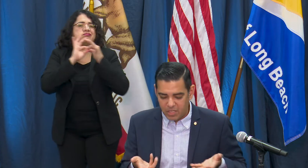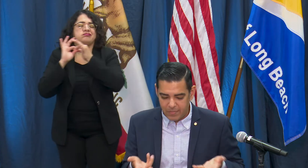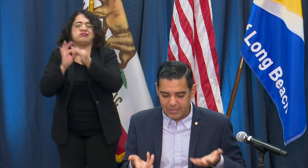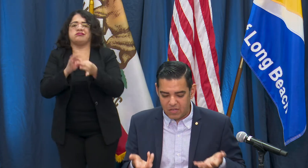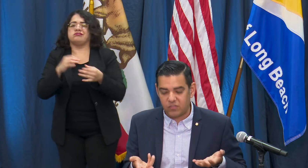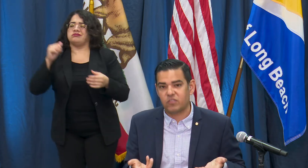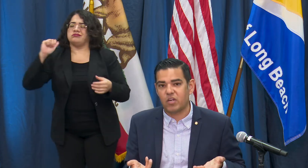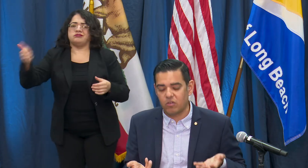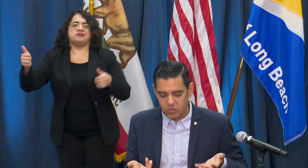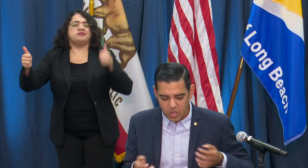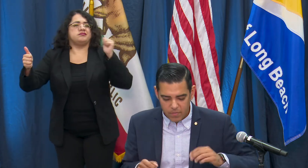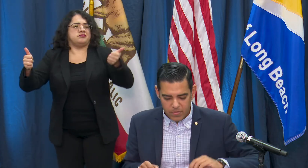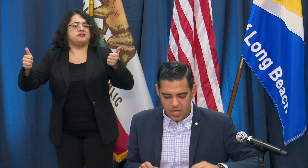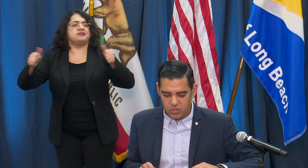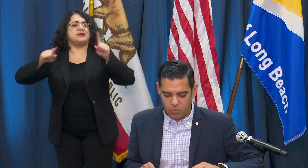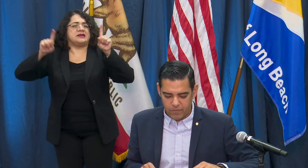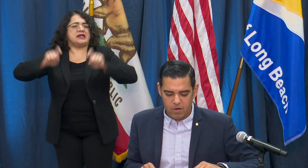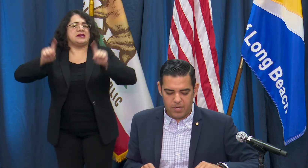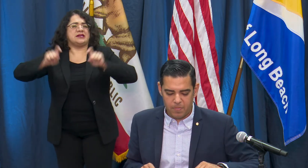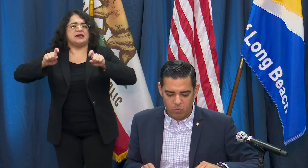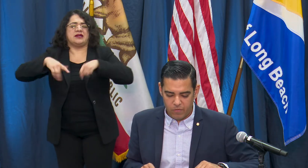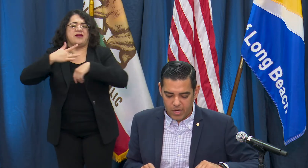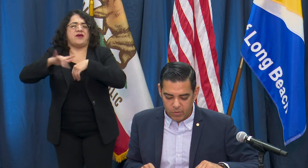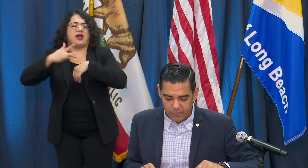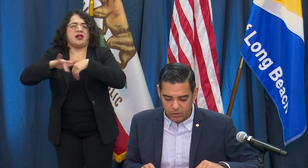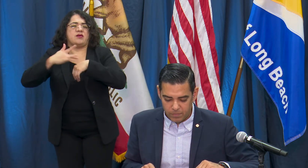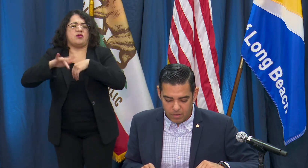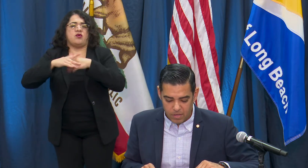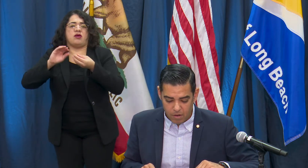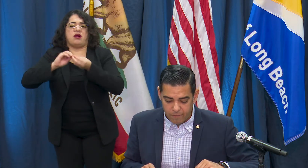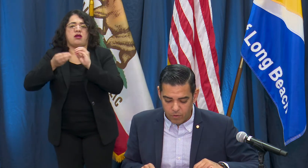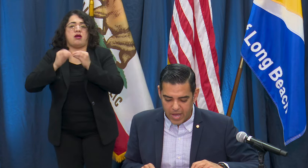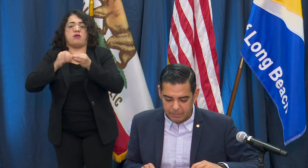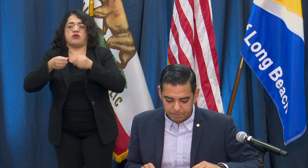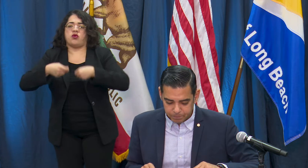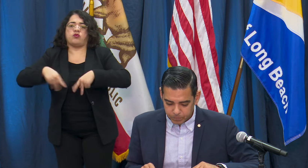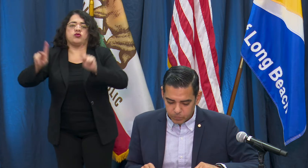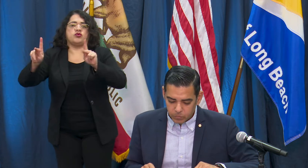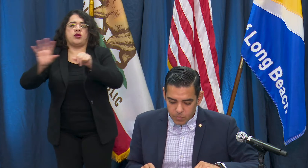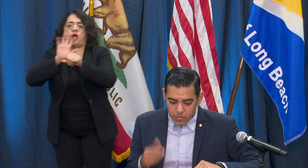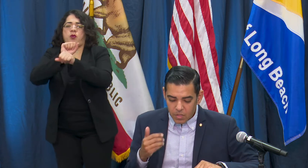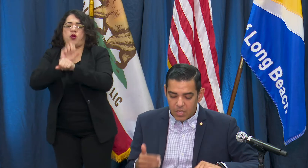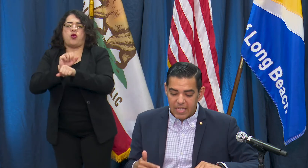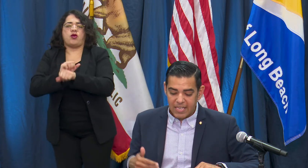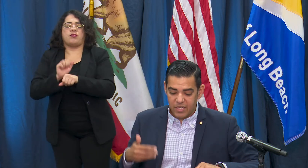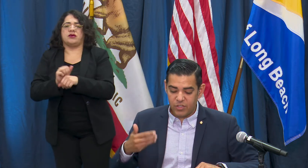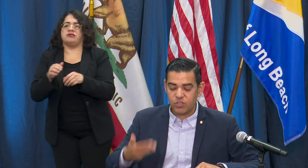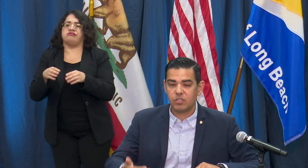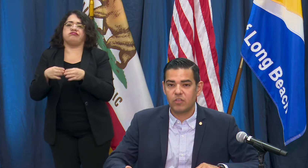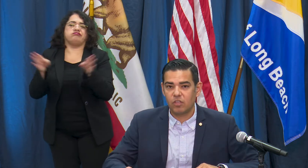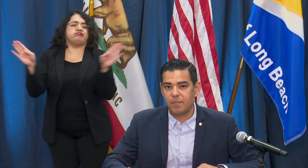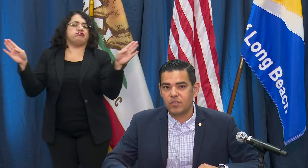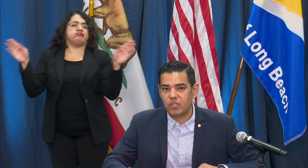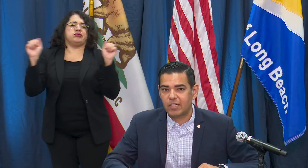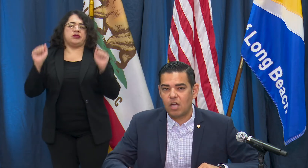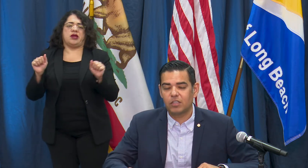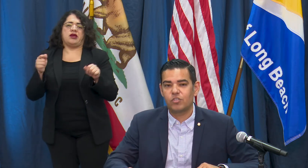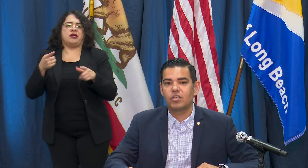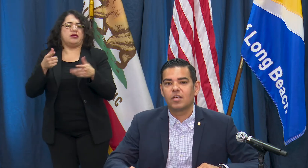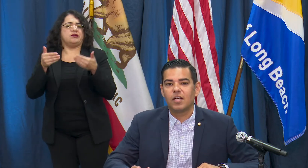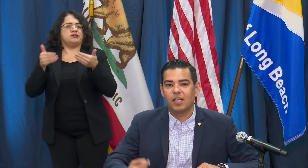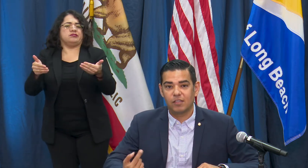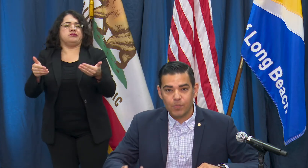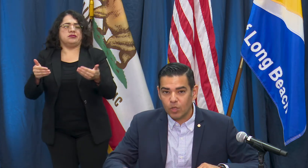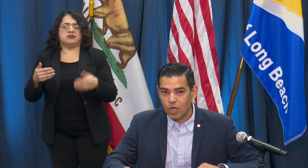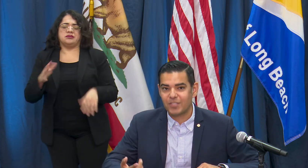now becoming testing centers. And so we're very grateful for that. In addition to the Long Beach City